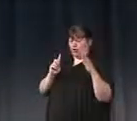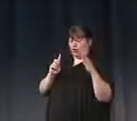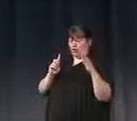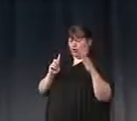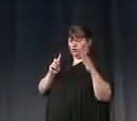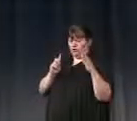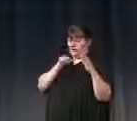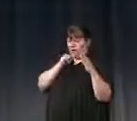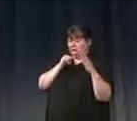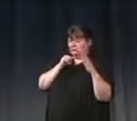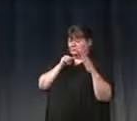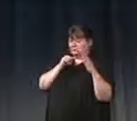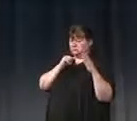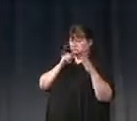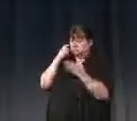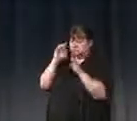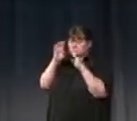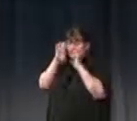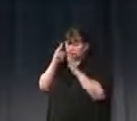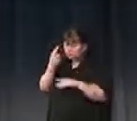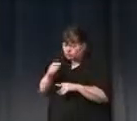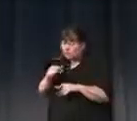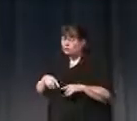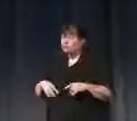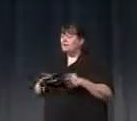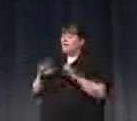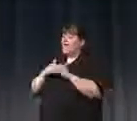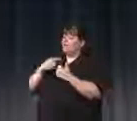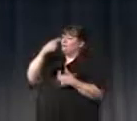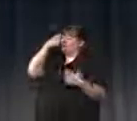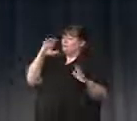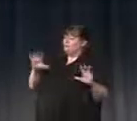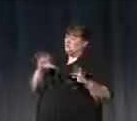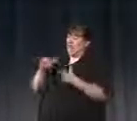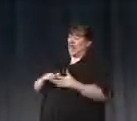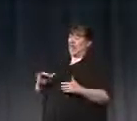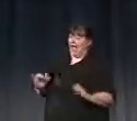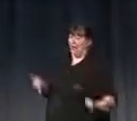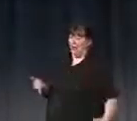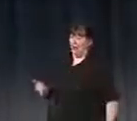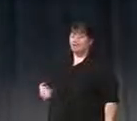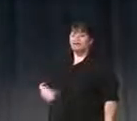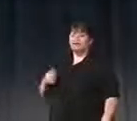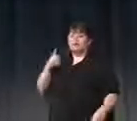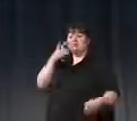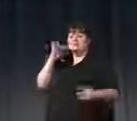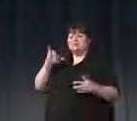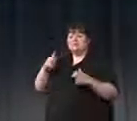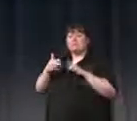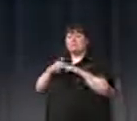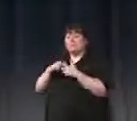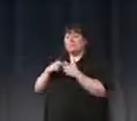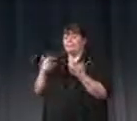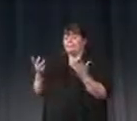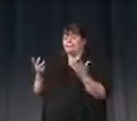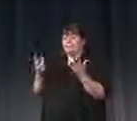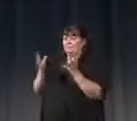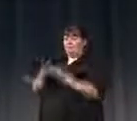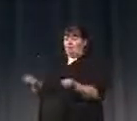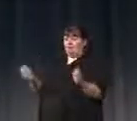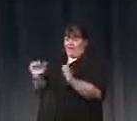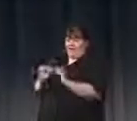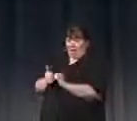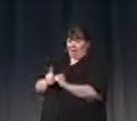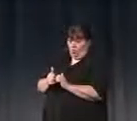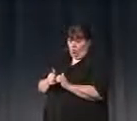not for all of the green ones. So how on earth do we manage to do this? Well, because this problem is ill-posed, the only way that you could possibly